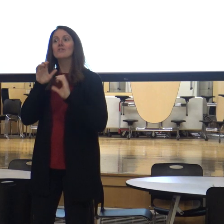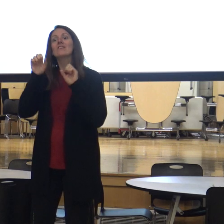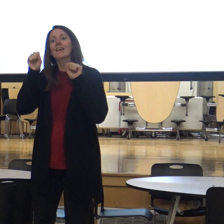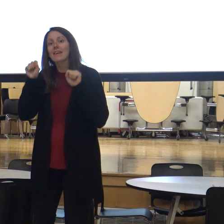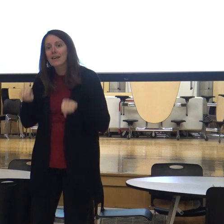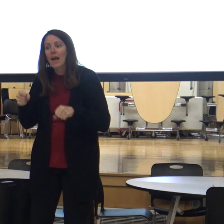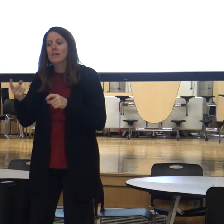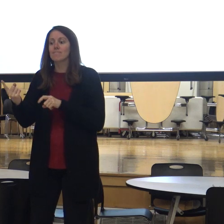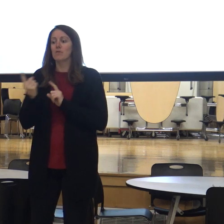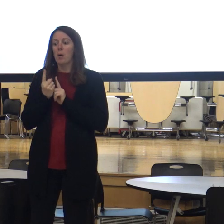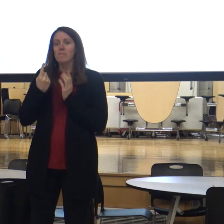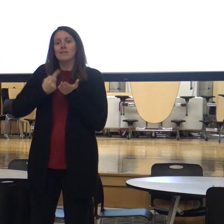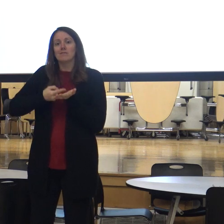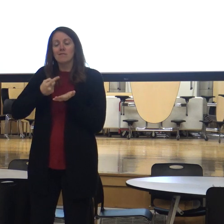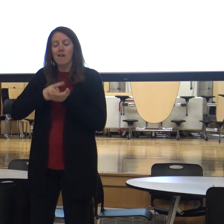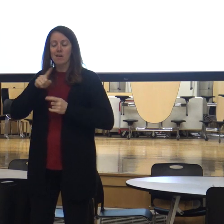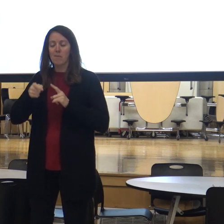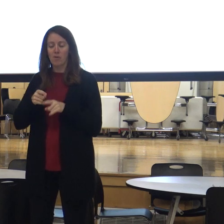these things?